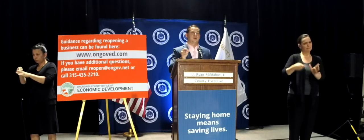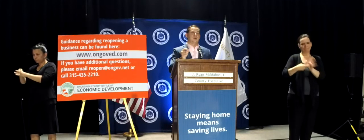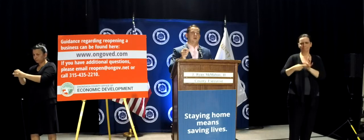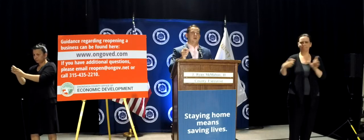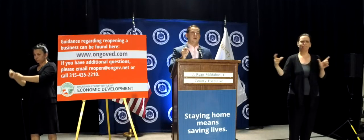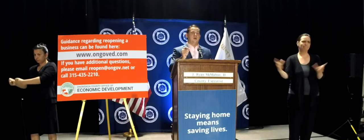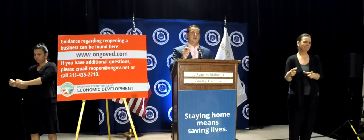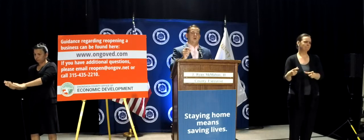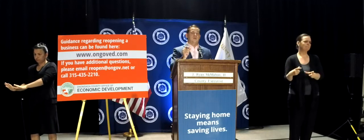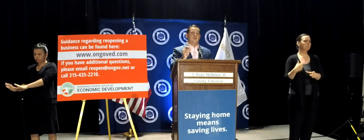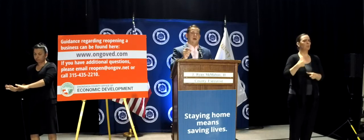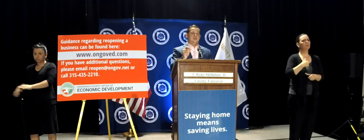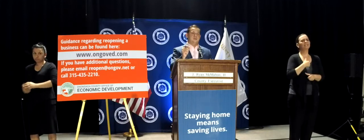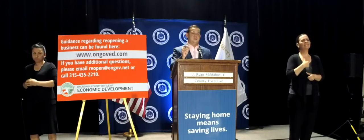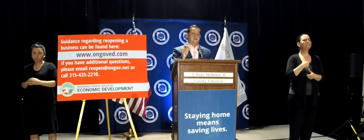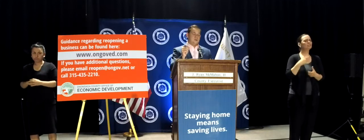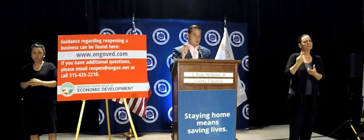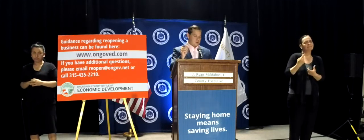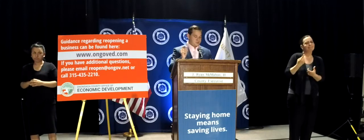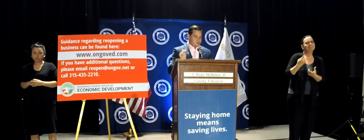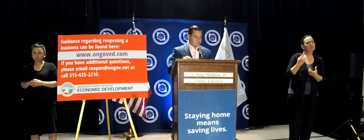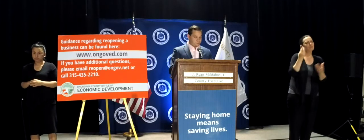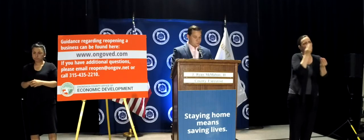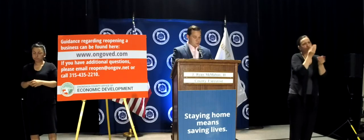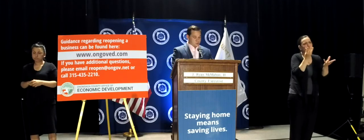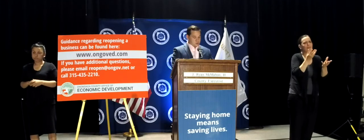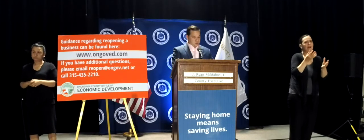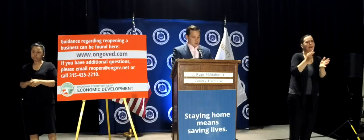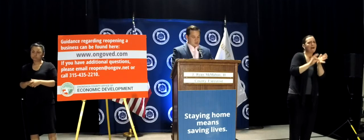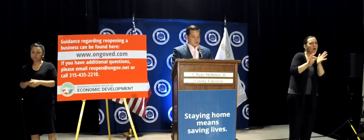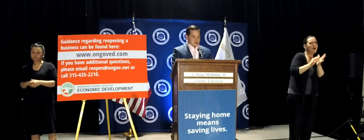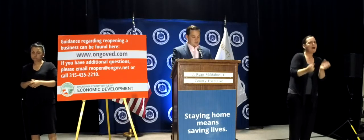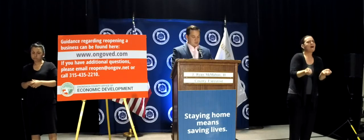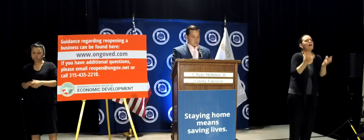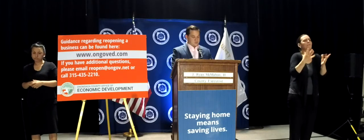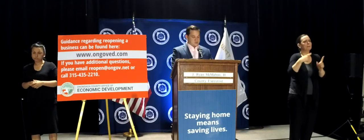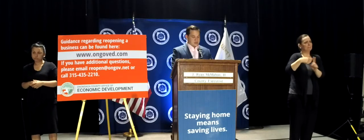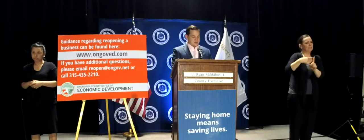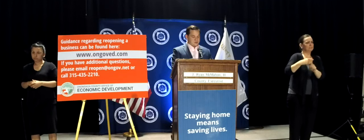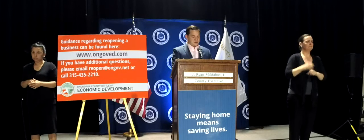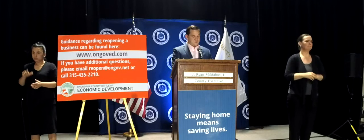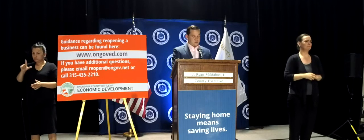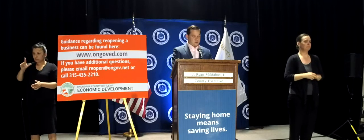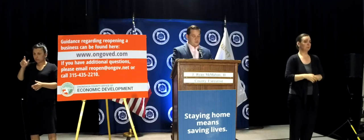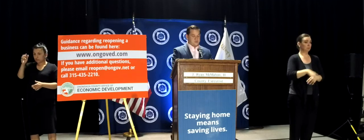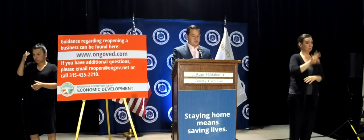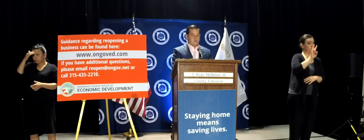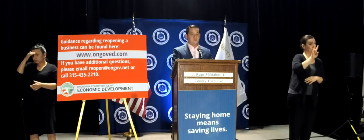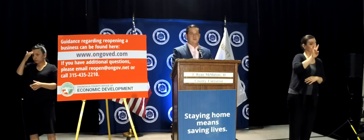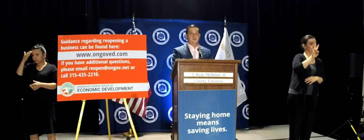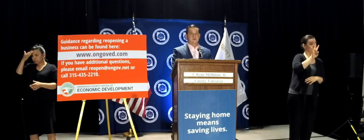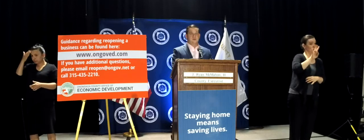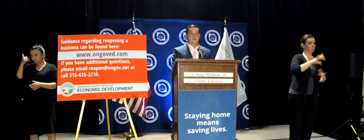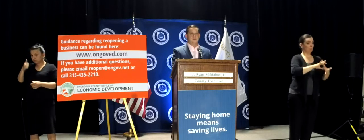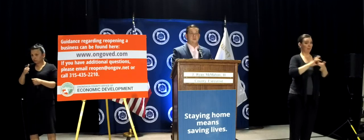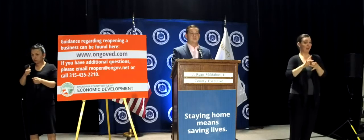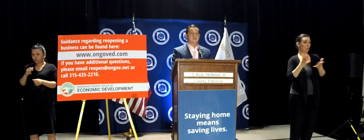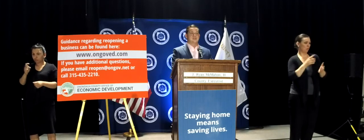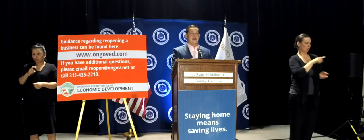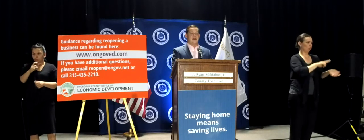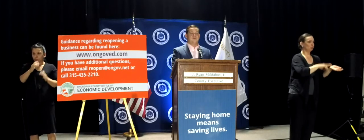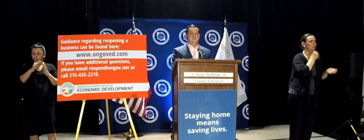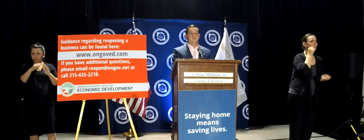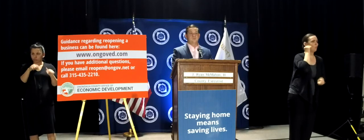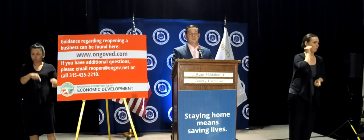isolation period of the COVID positive resident. 7 of these cases are affiliated with senior living facilities,